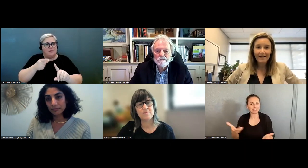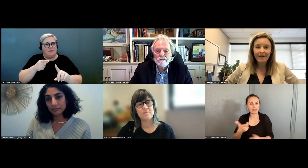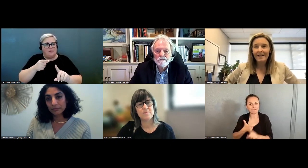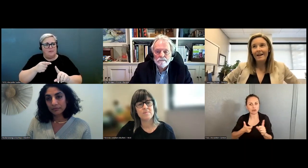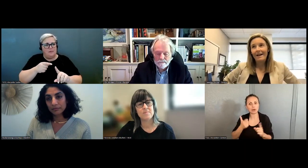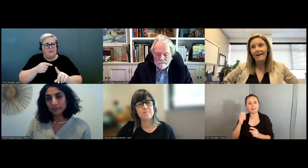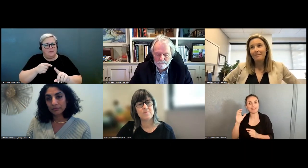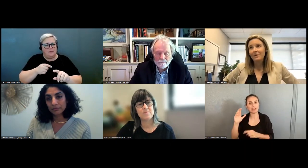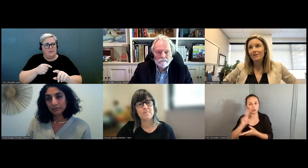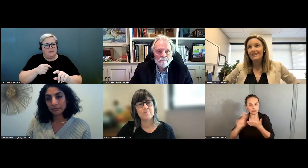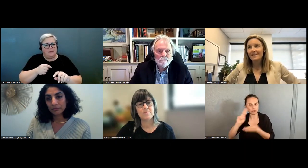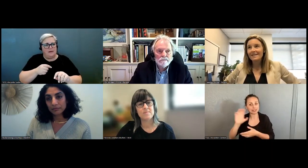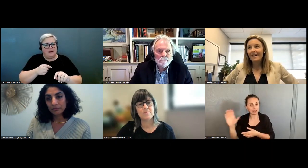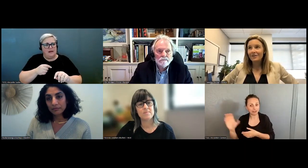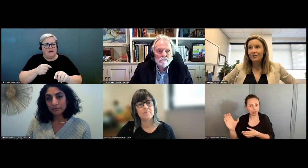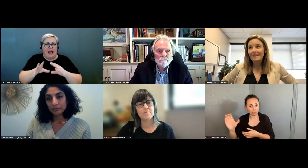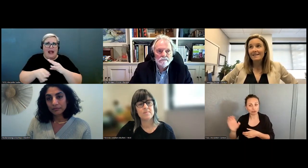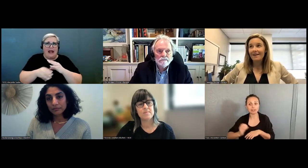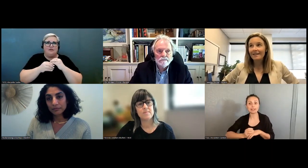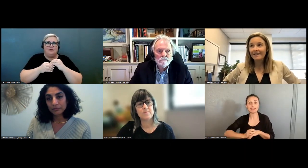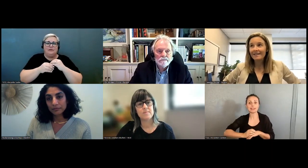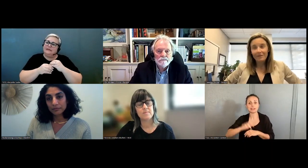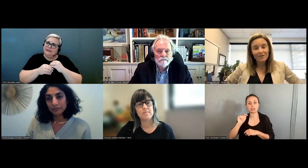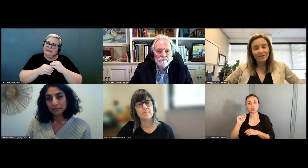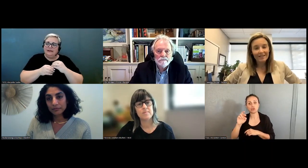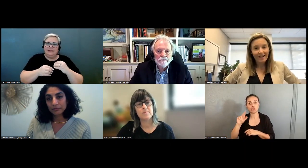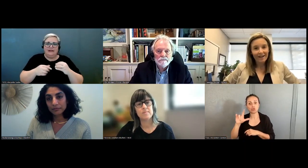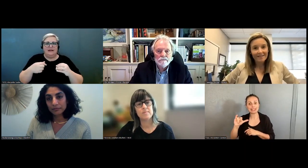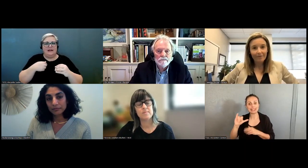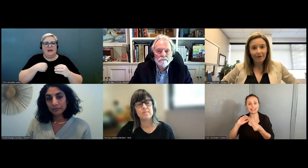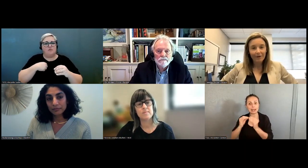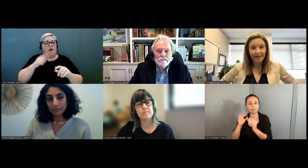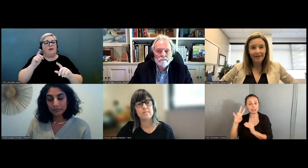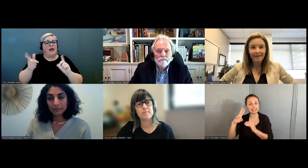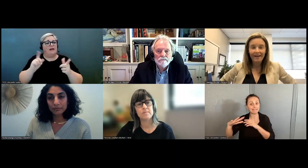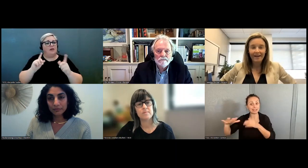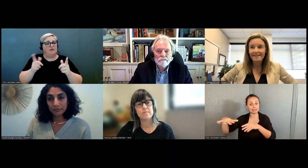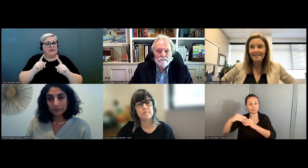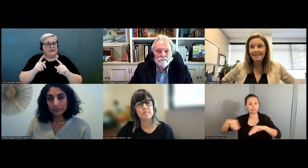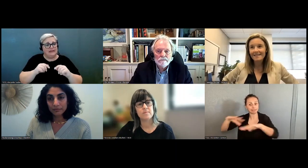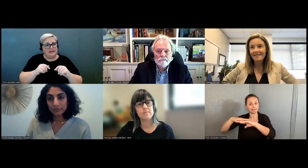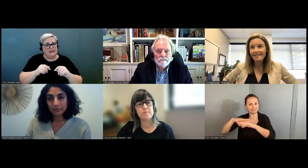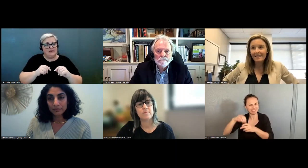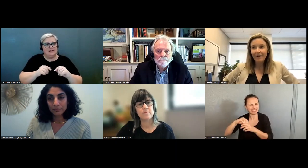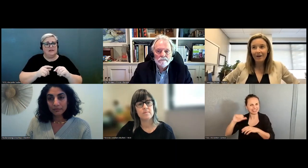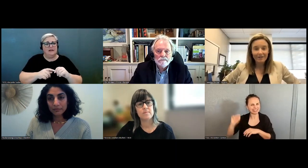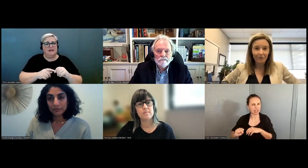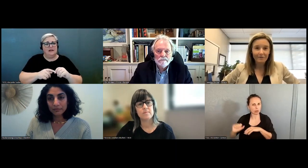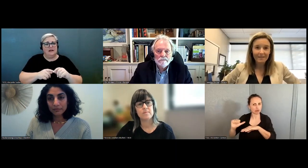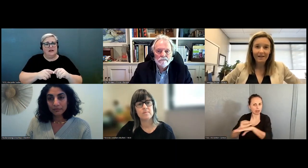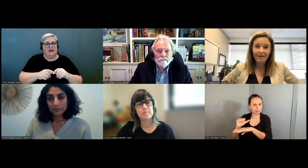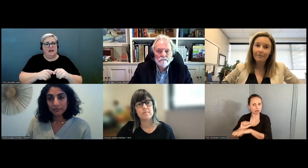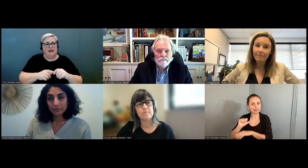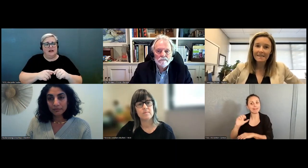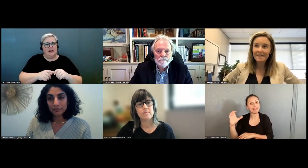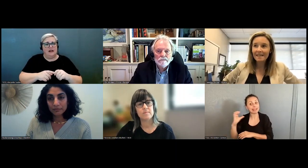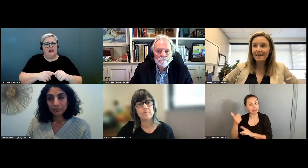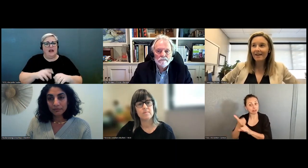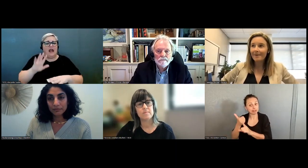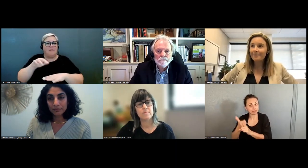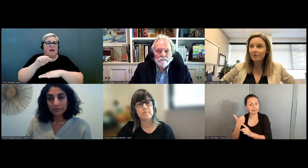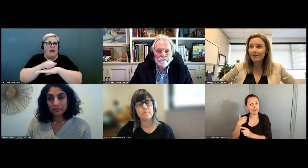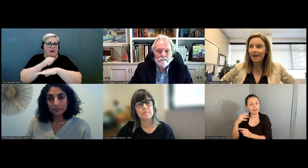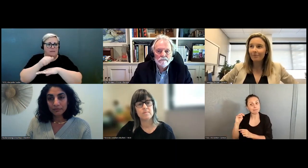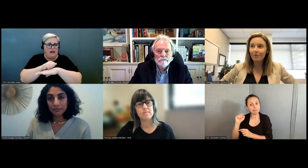of Calgary, which is Treaty 7 region in southern Alberta, and is City of Calgary's home to the